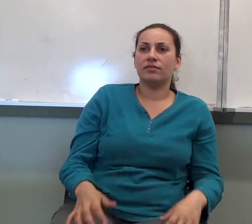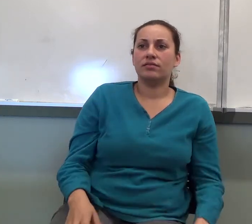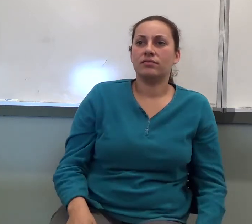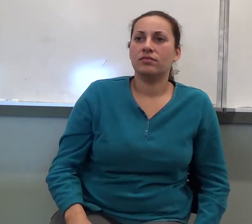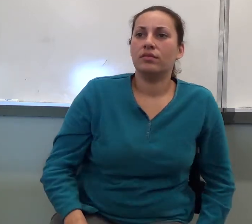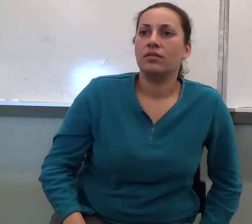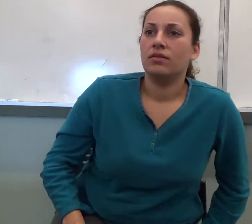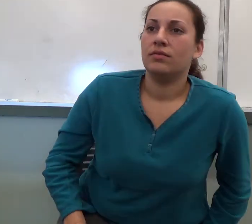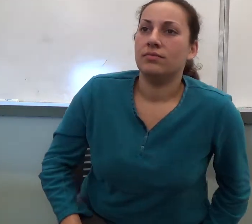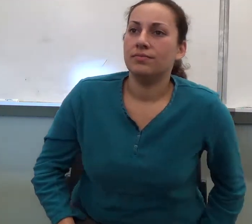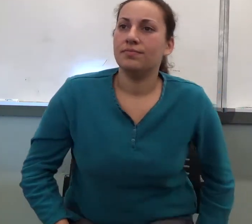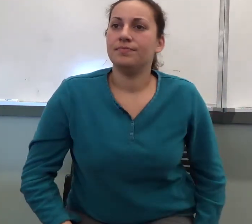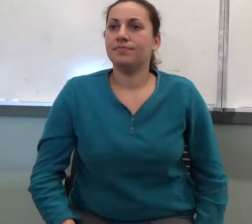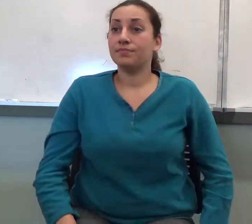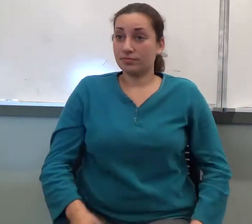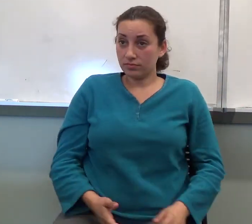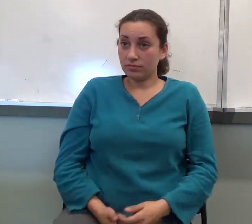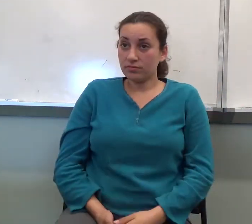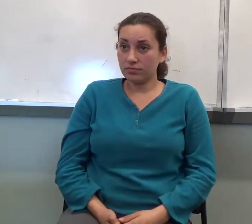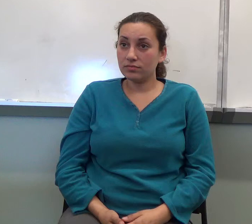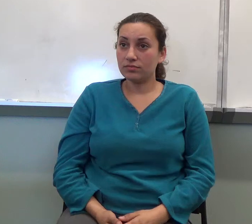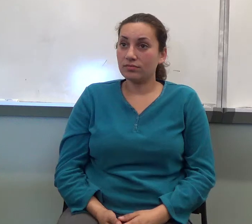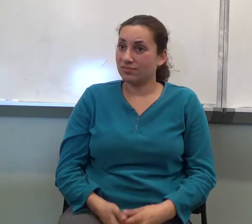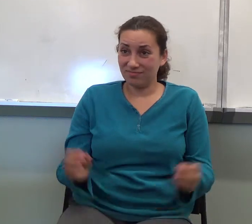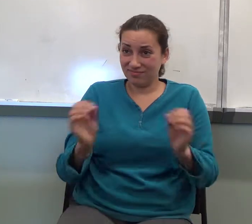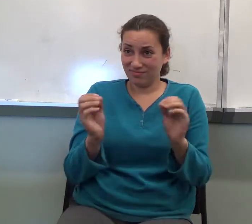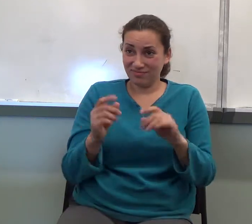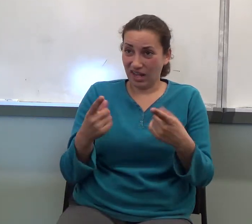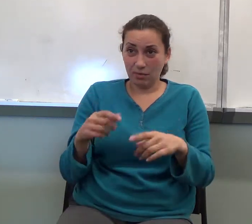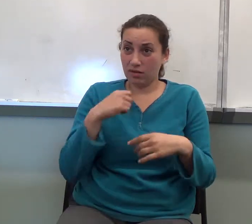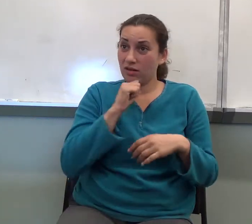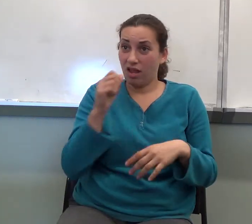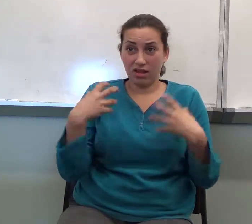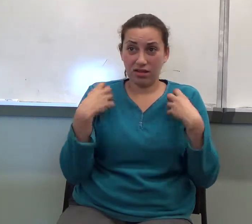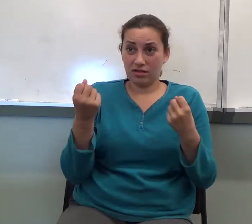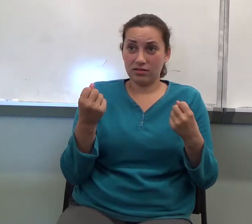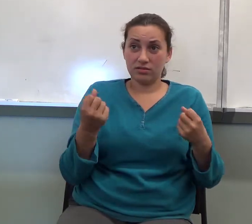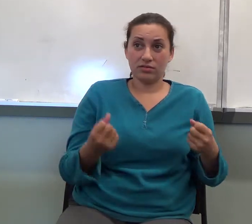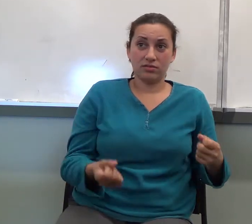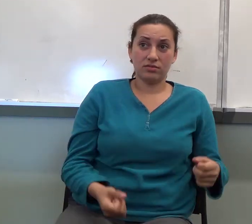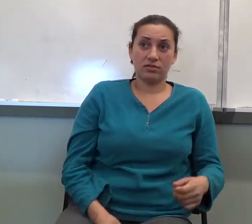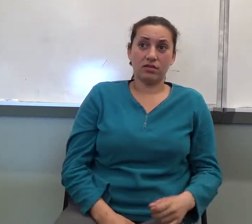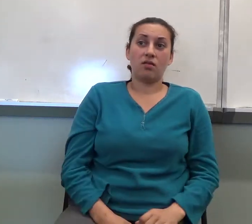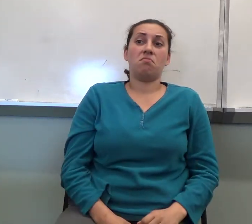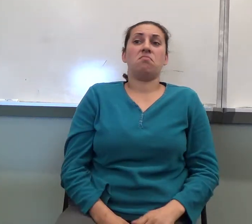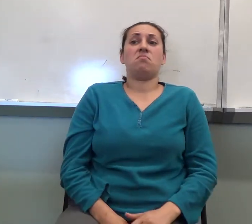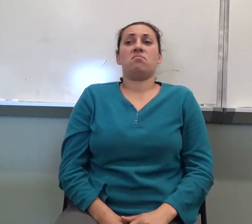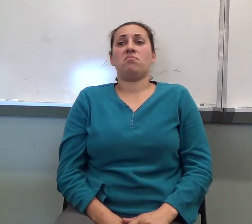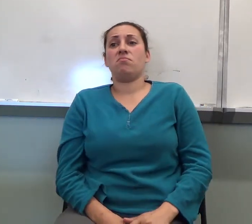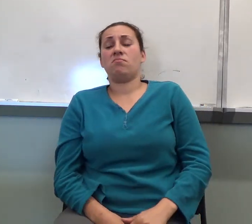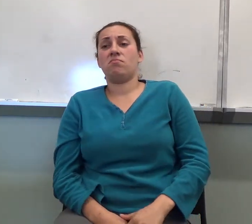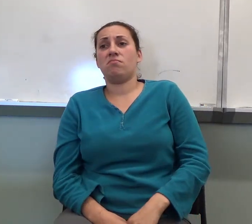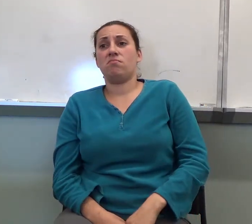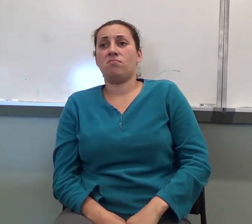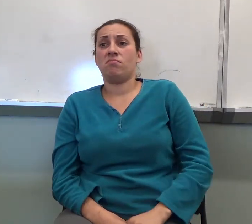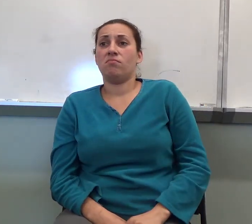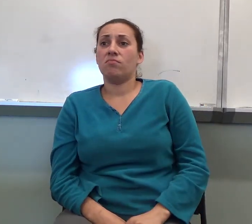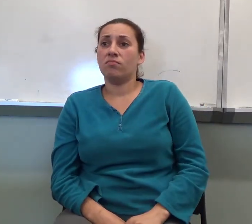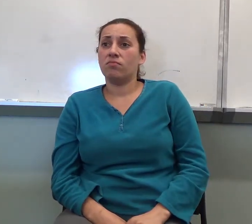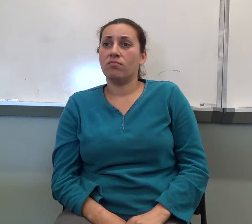want the kilograms on the top. So 1 pound, 0.45 kilograms. But then we need another conversion factor, because we don't